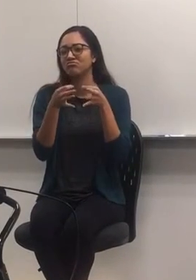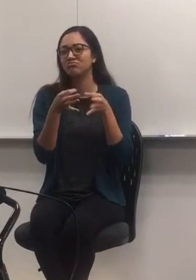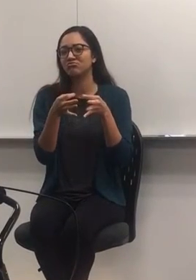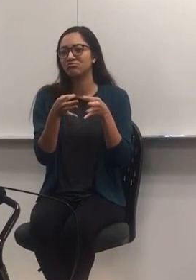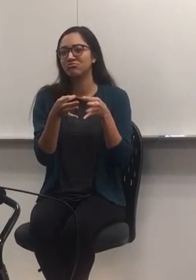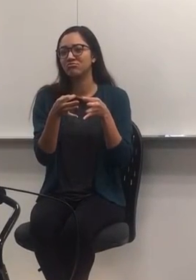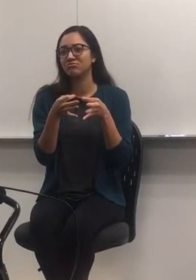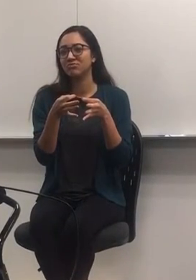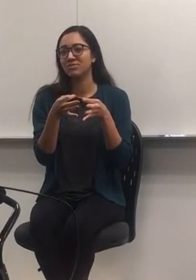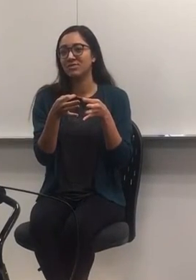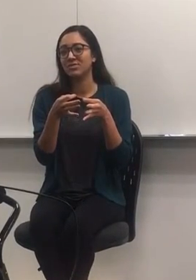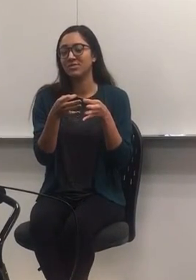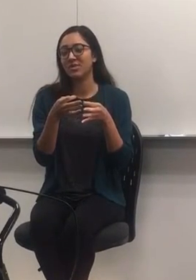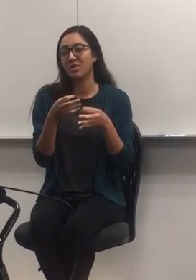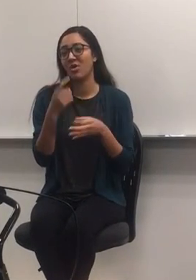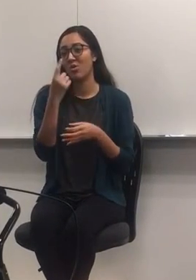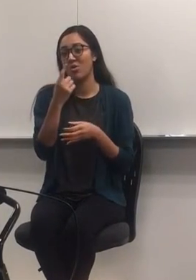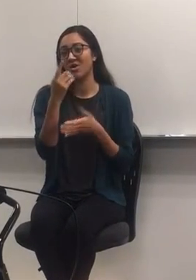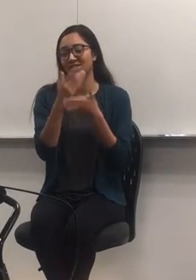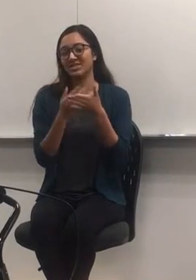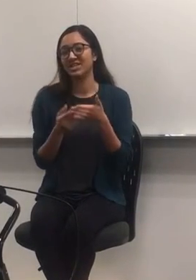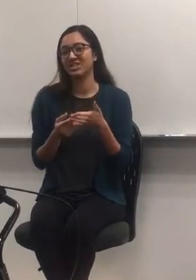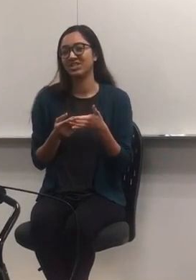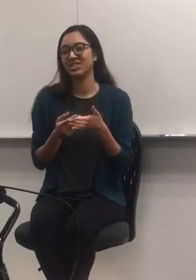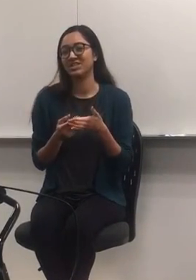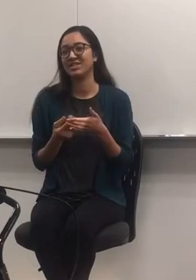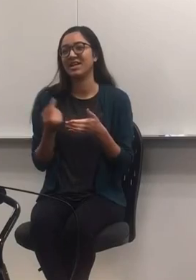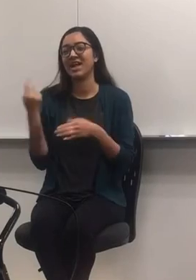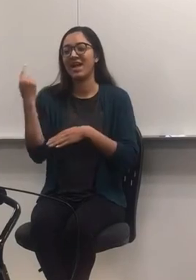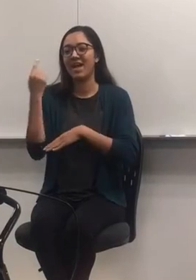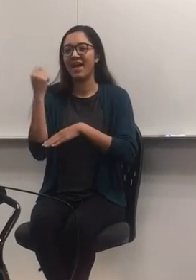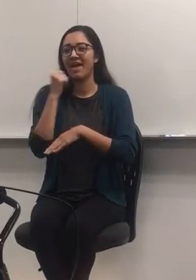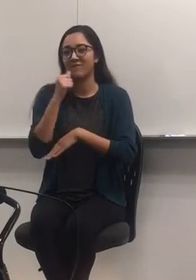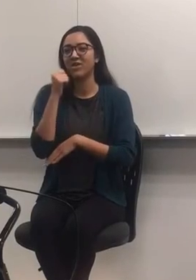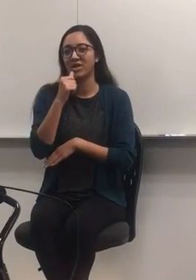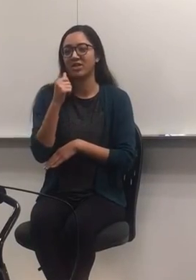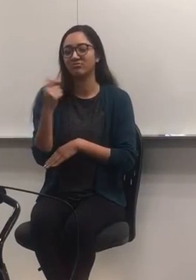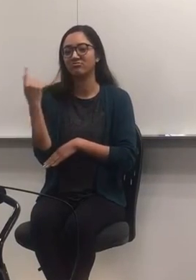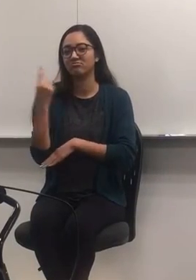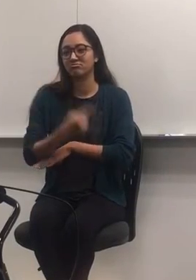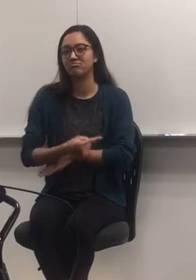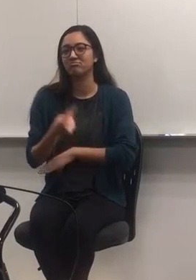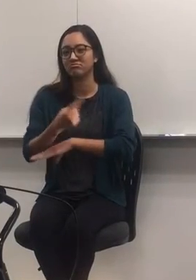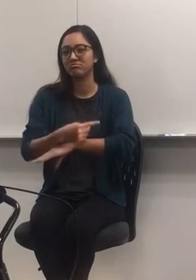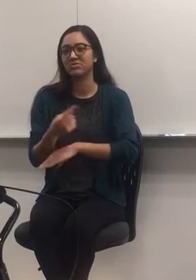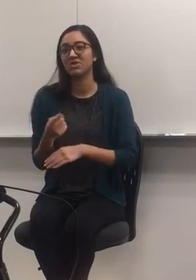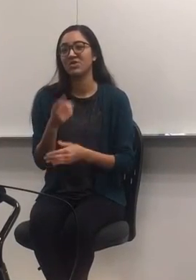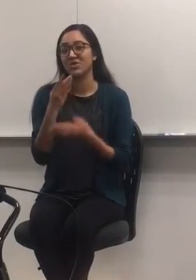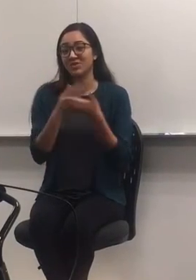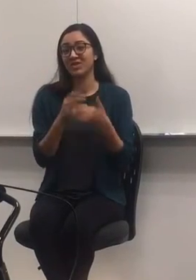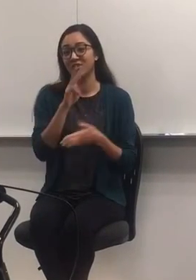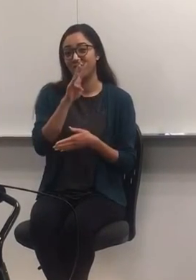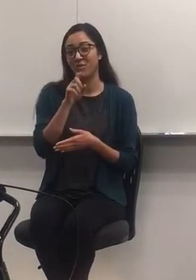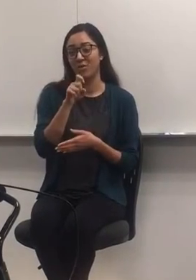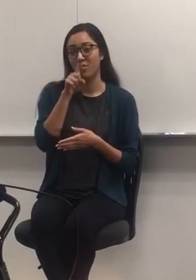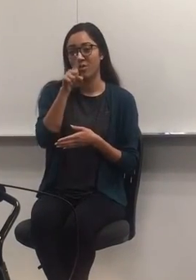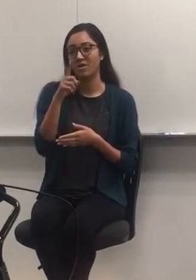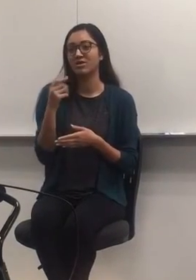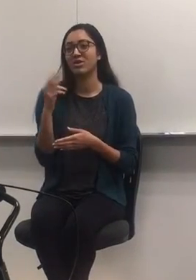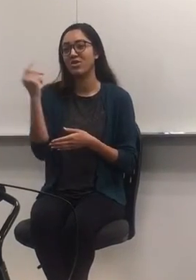one section at a time per day. So today we'll only do section 4.1, Thursday we're only gonna do 4.2. So we'll take our time,